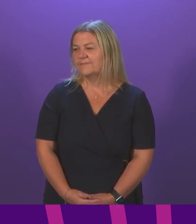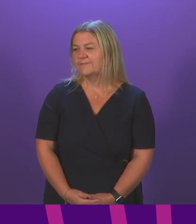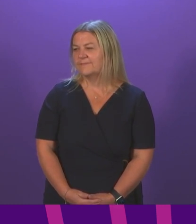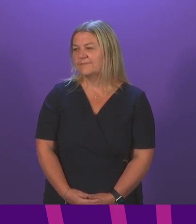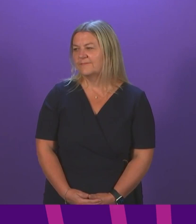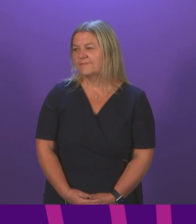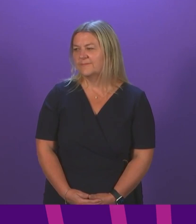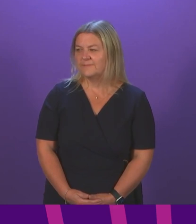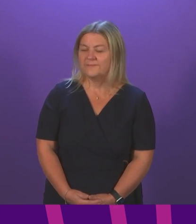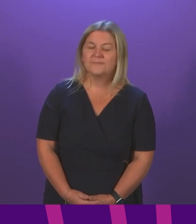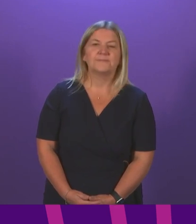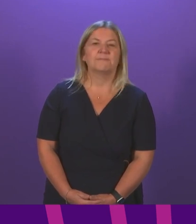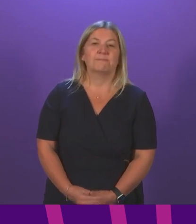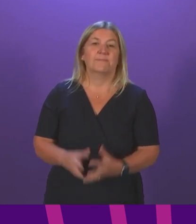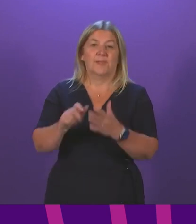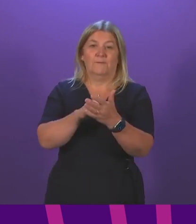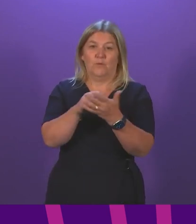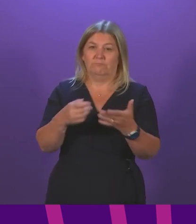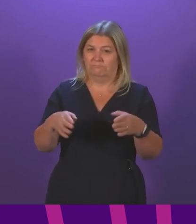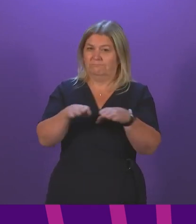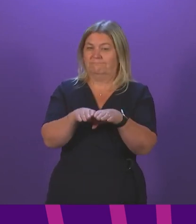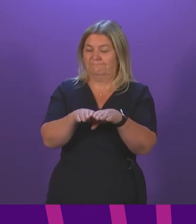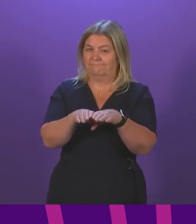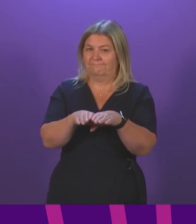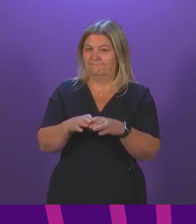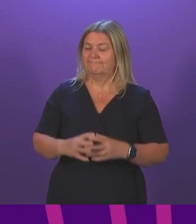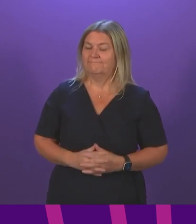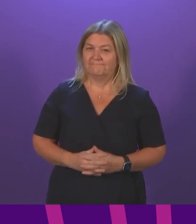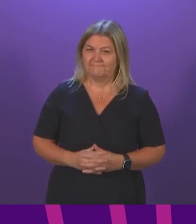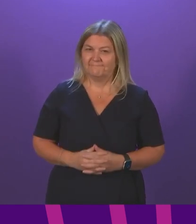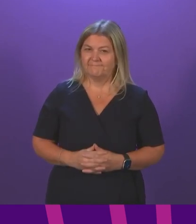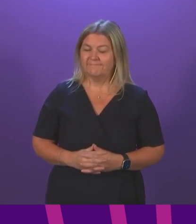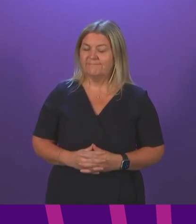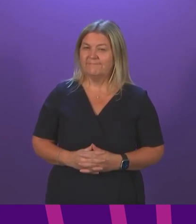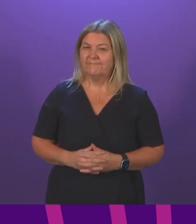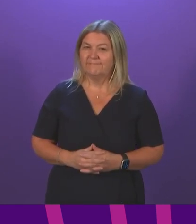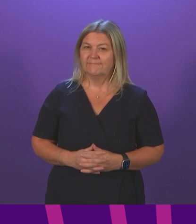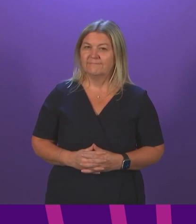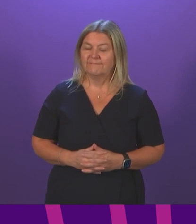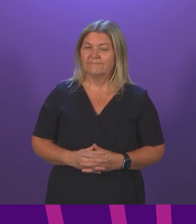The vote is now closed.